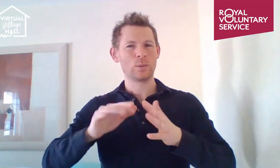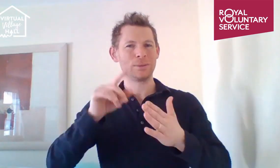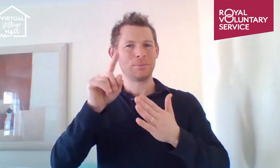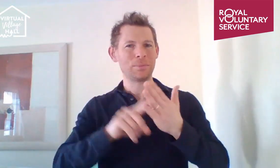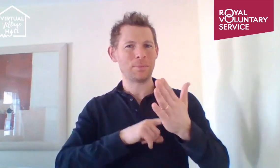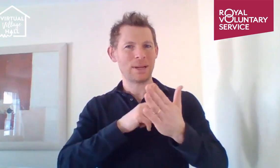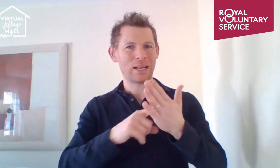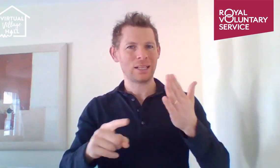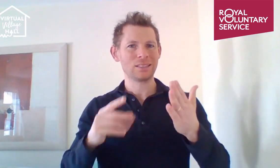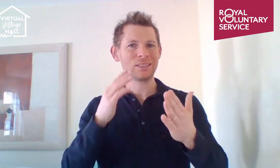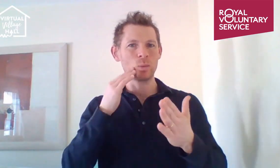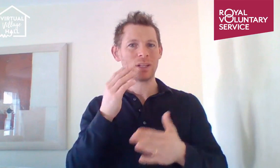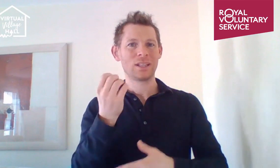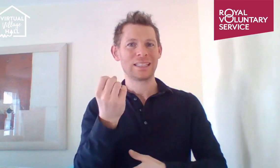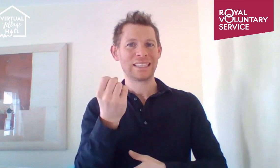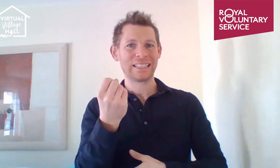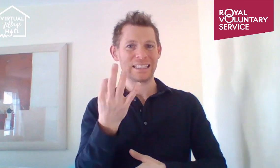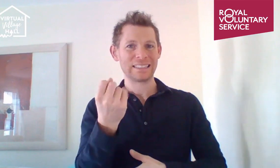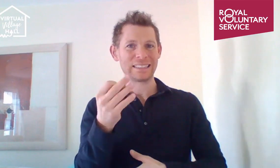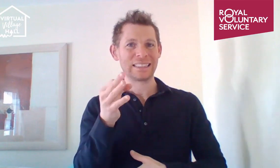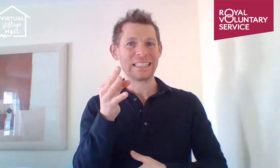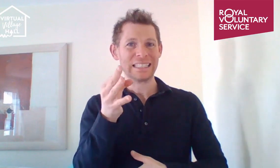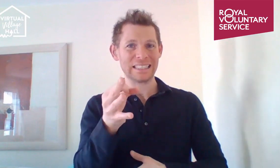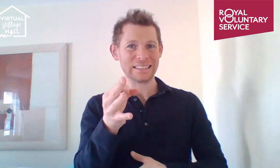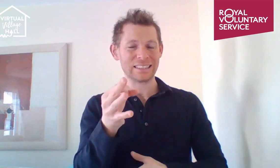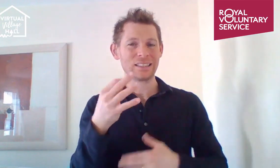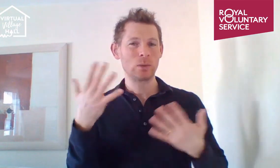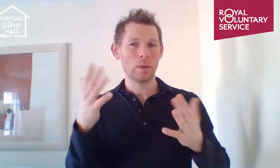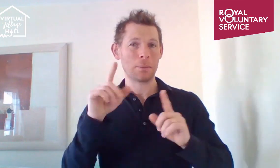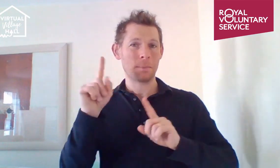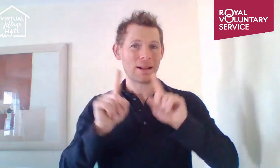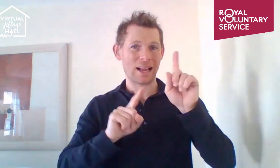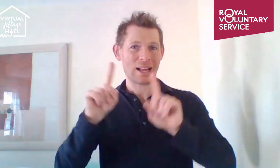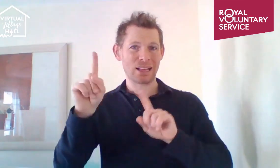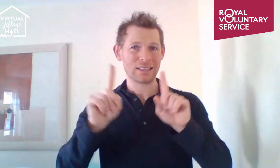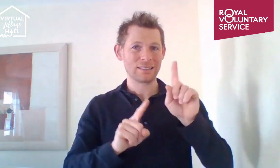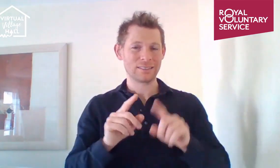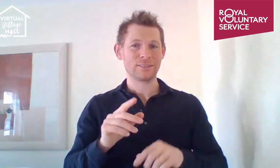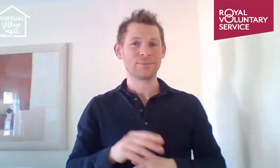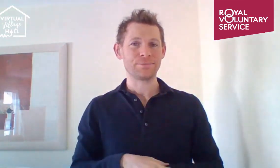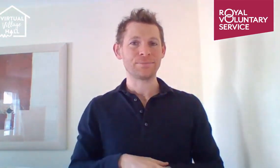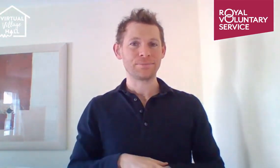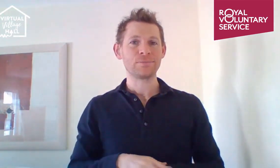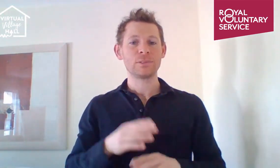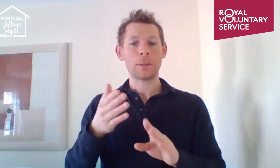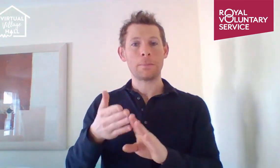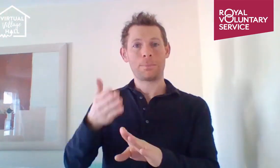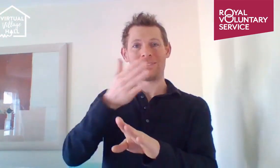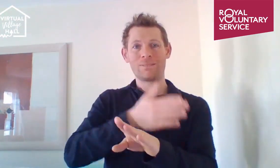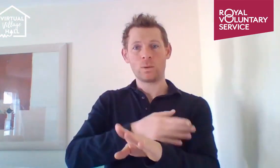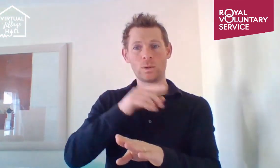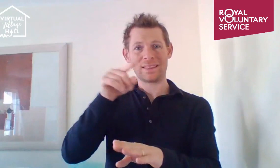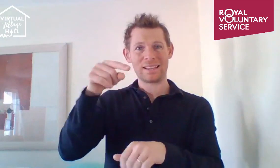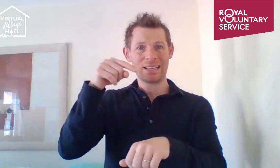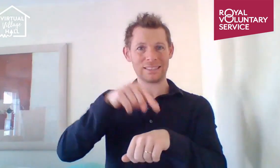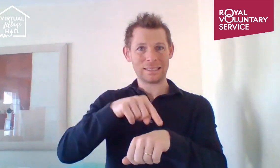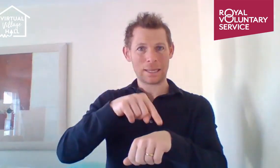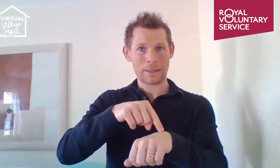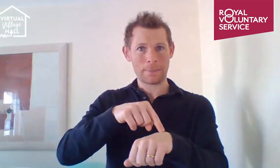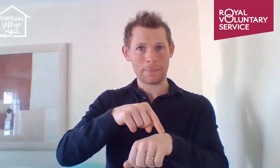sign language was banned in 1880, and that happened at a conference called the Milan Conference.